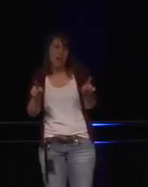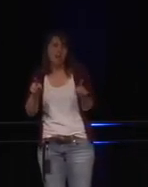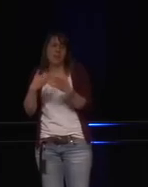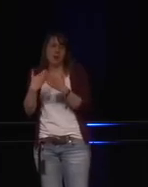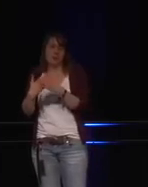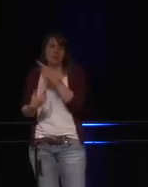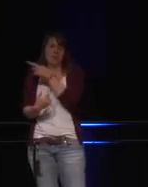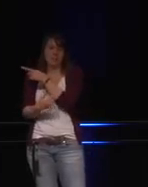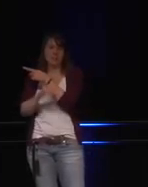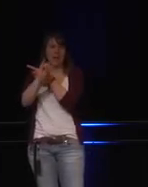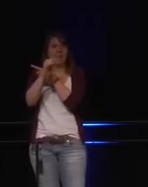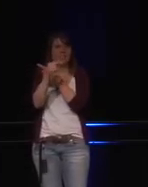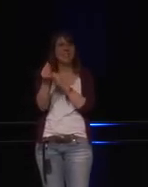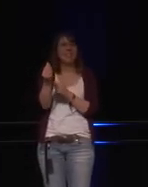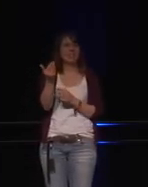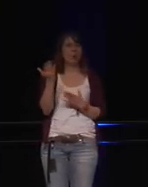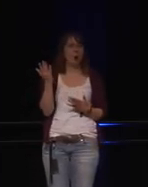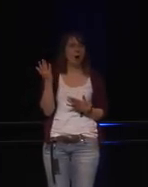sensors.